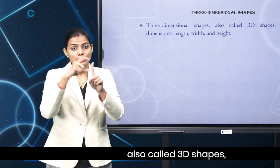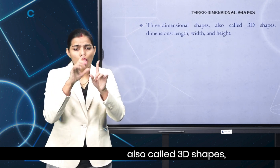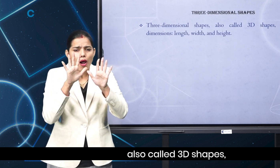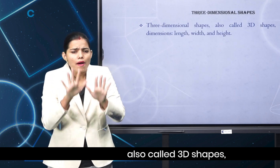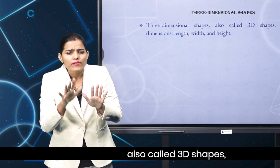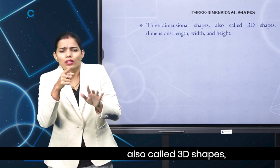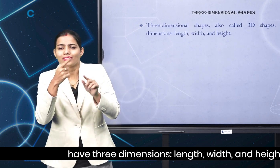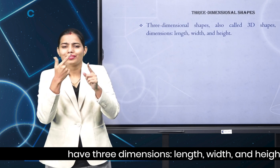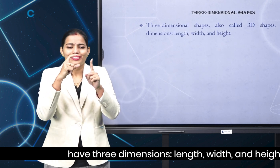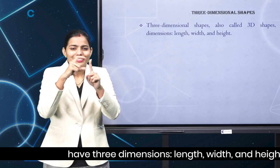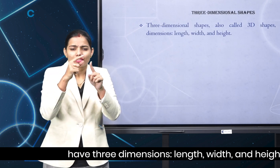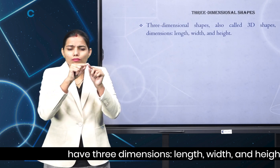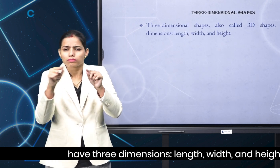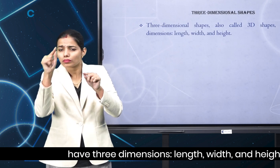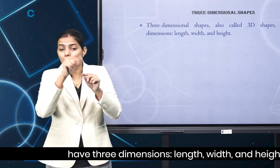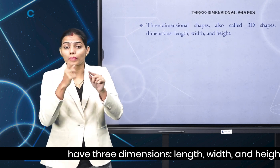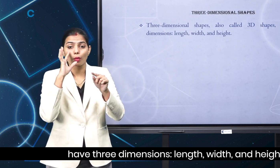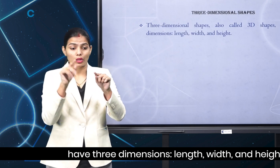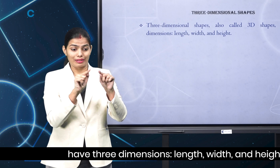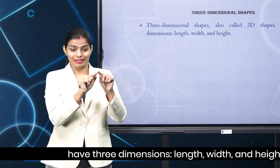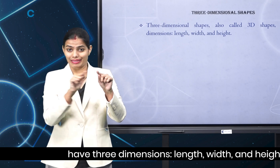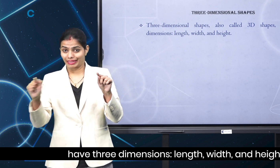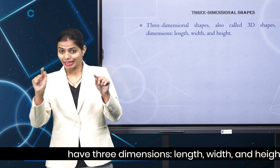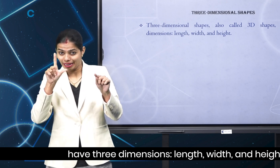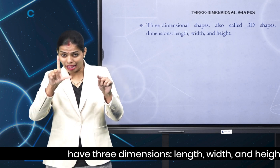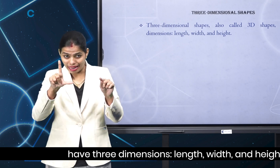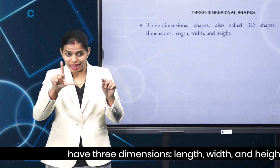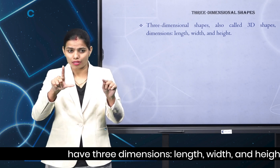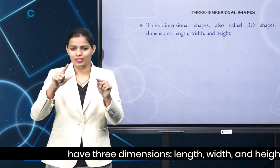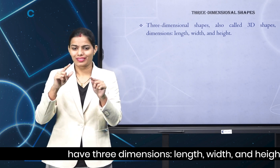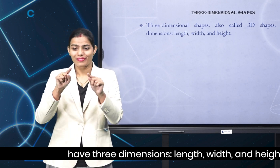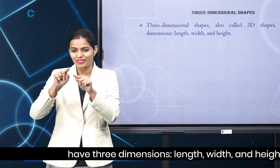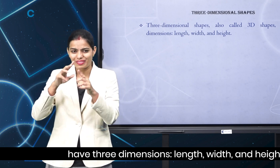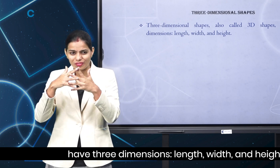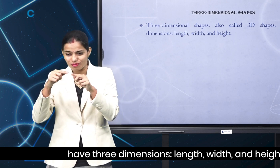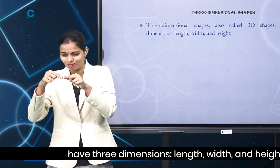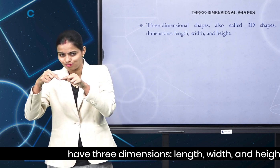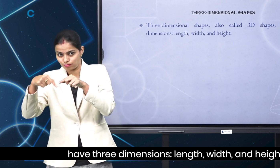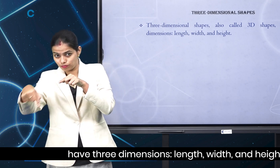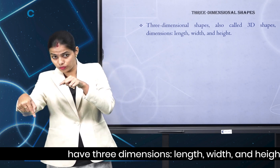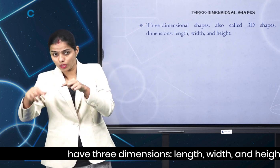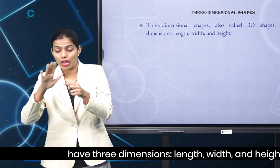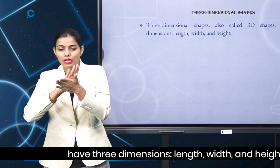shapes, have 3 dimensions: length, width and